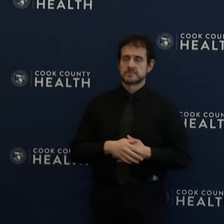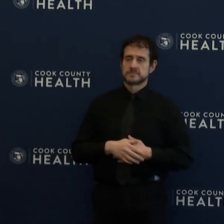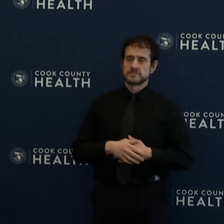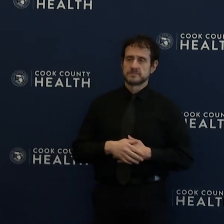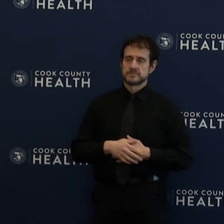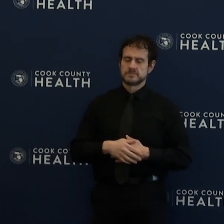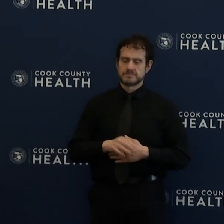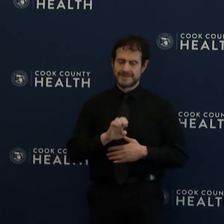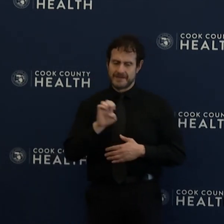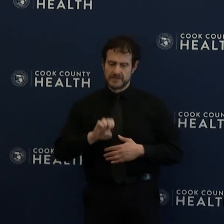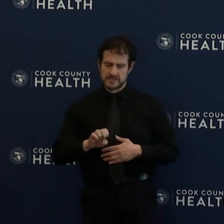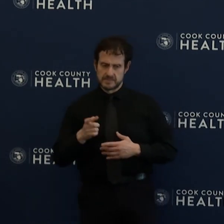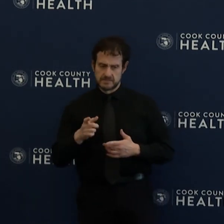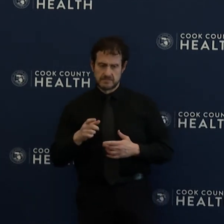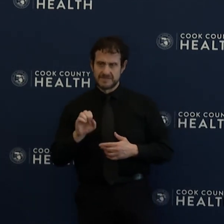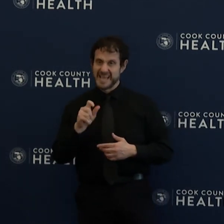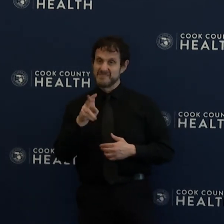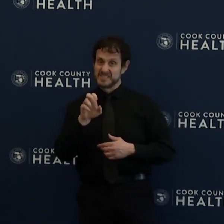Evanston Review.